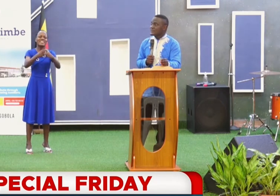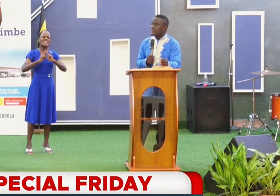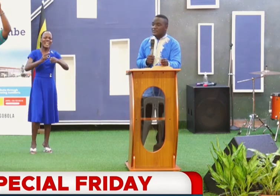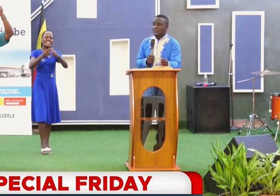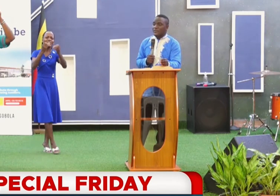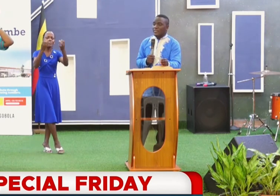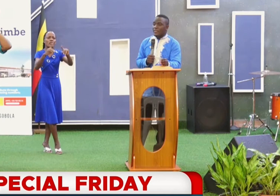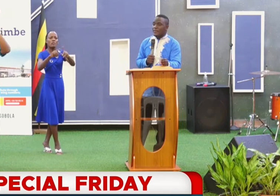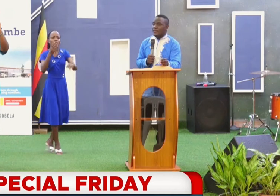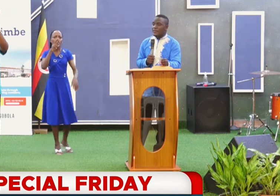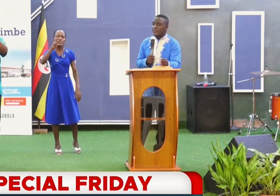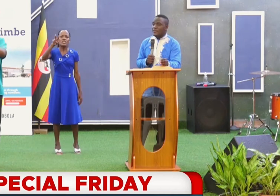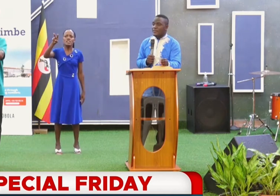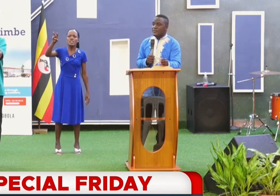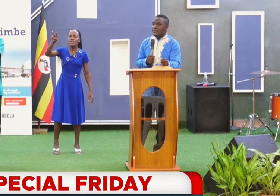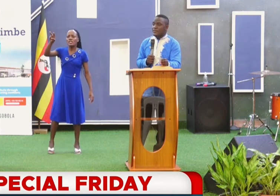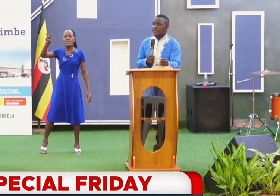But